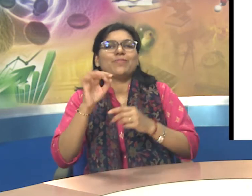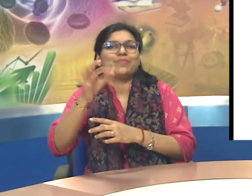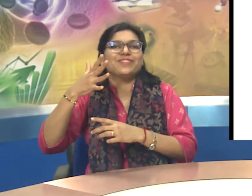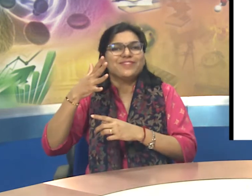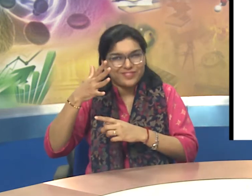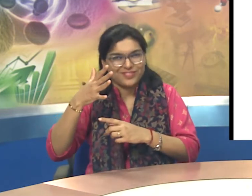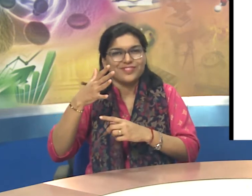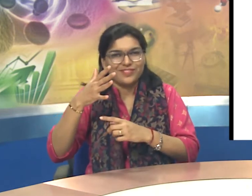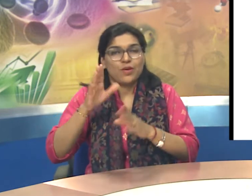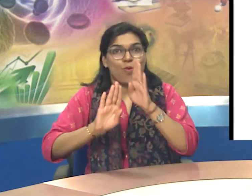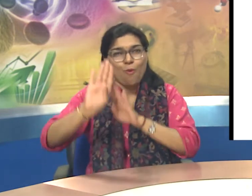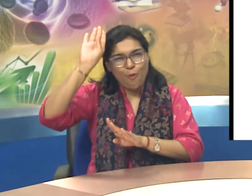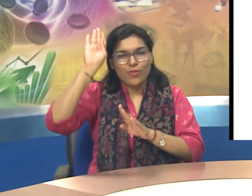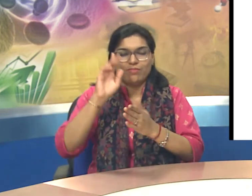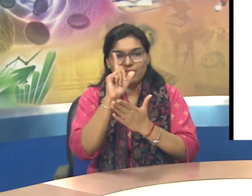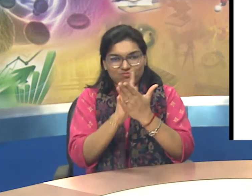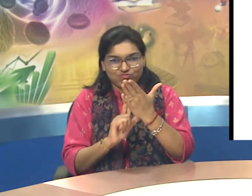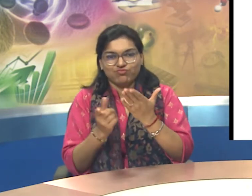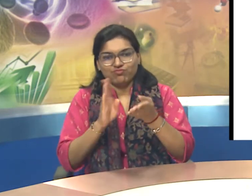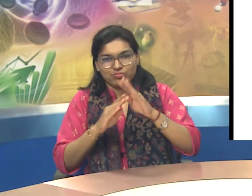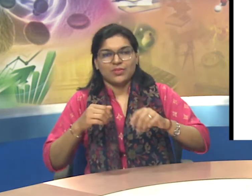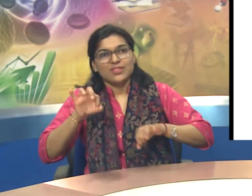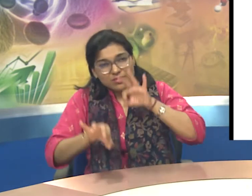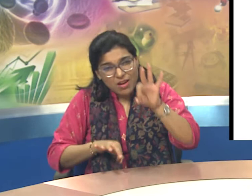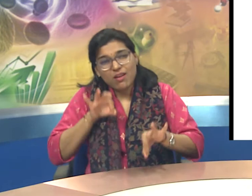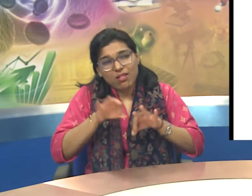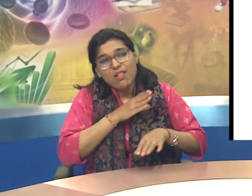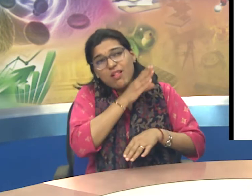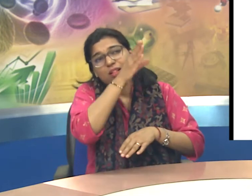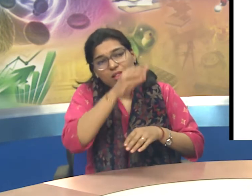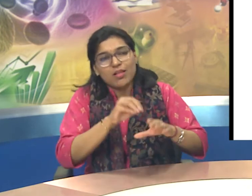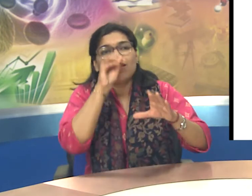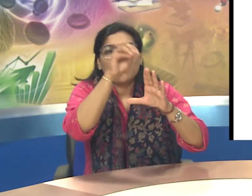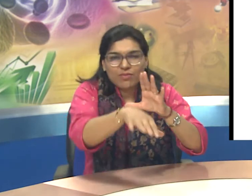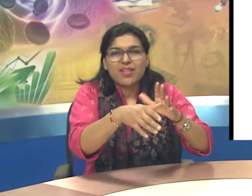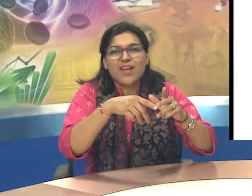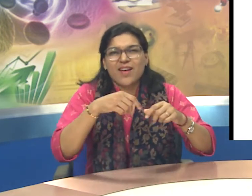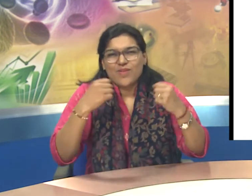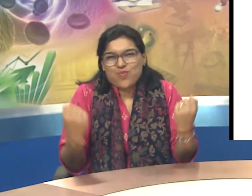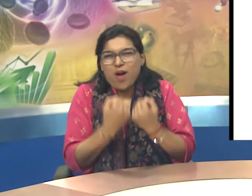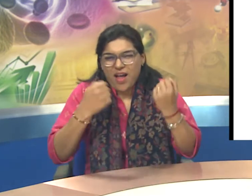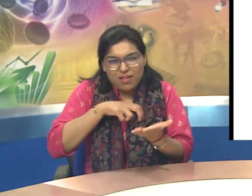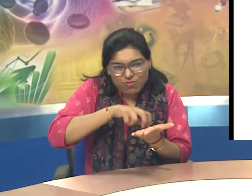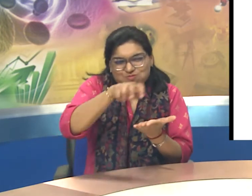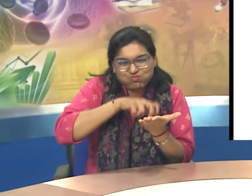The system makes use of electronic method of